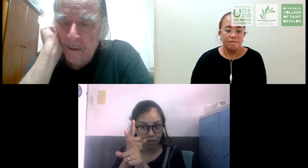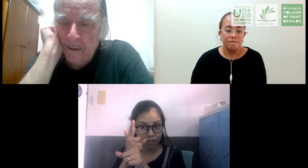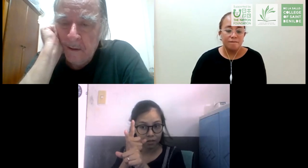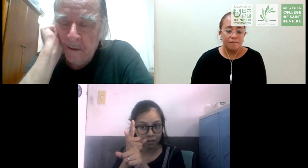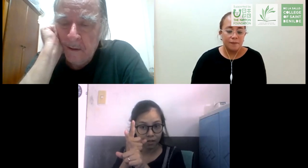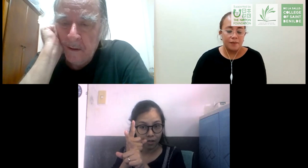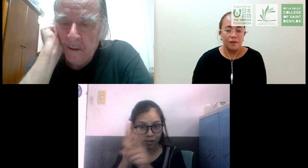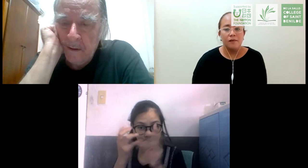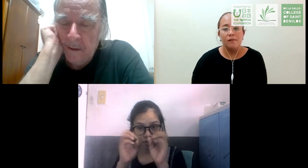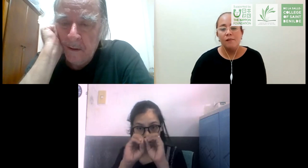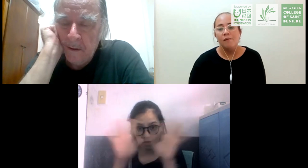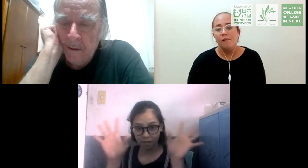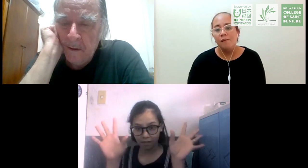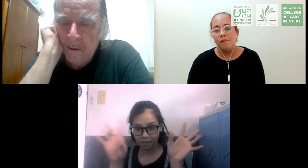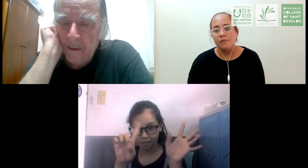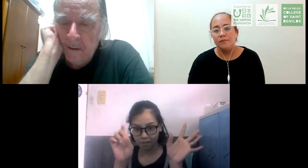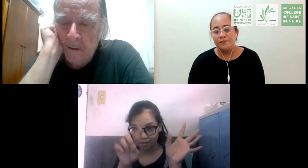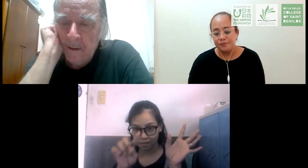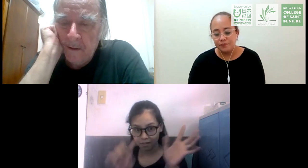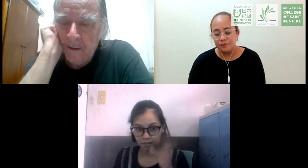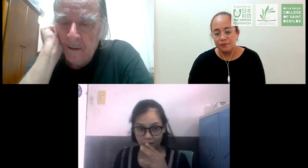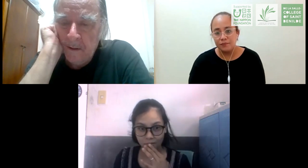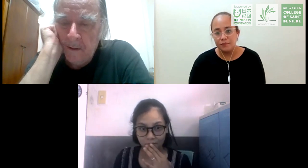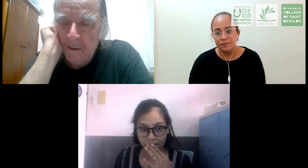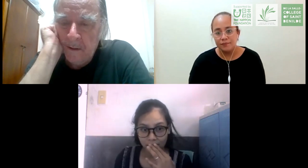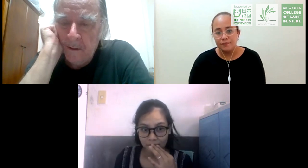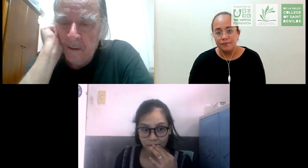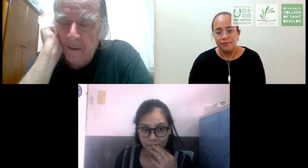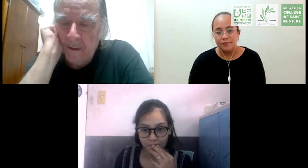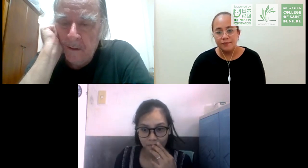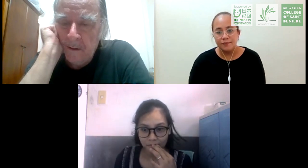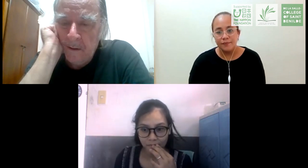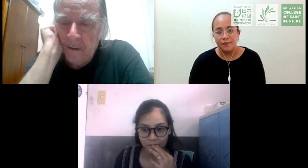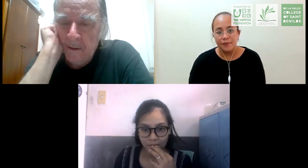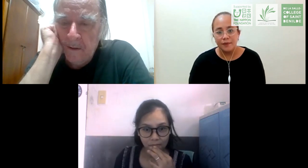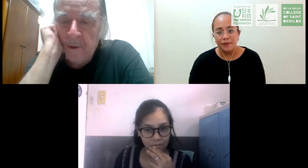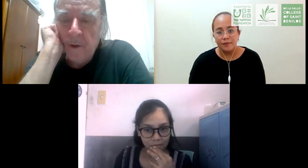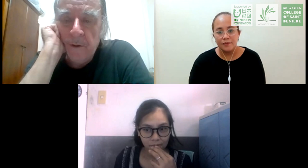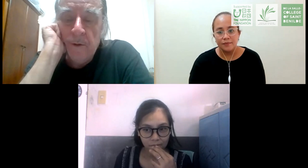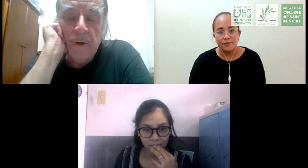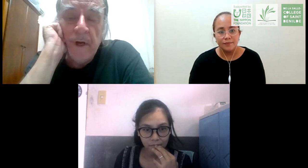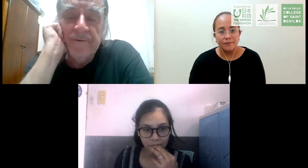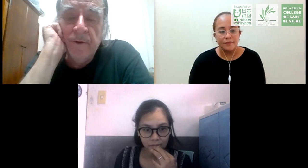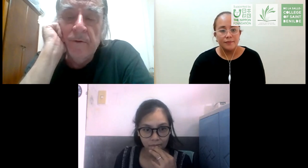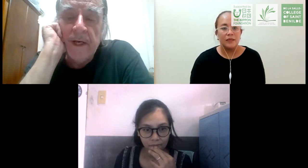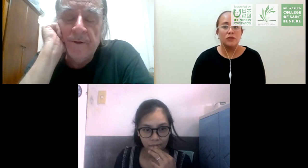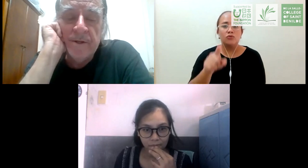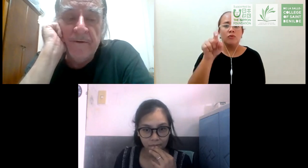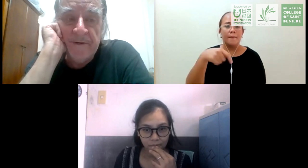is where we're going to take out the examples, right? Lesson 3 and 7. You have to do that yourself,